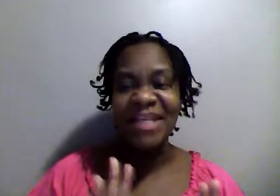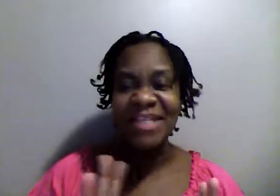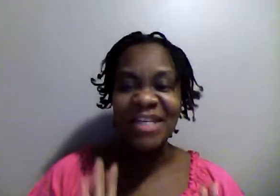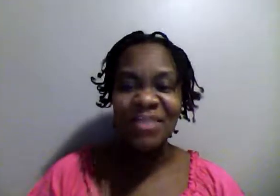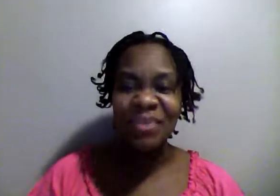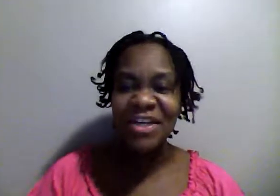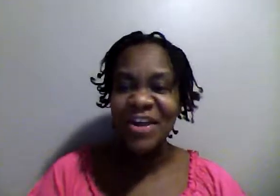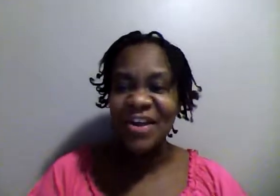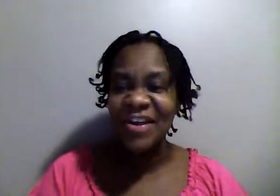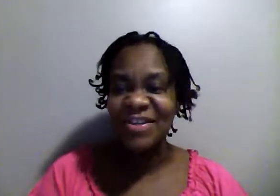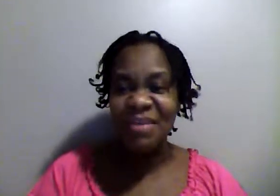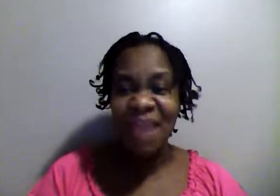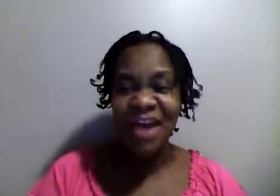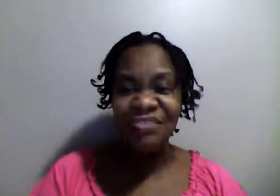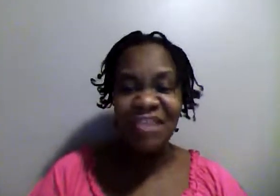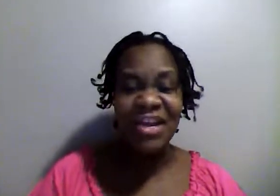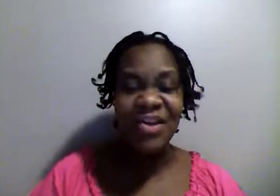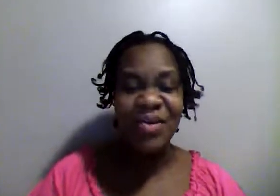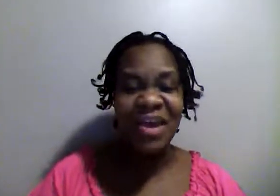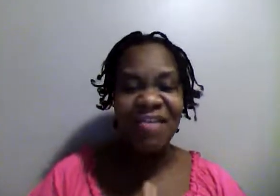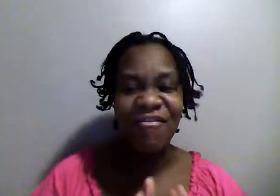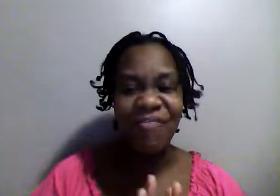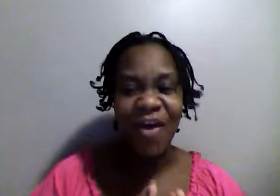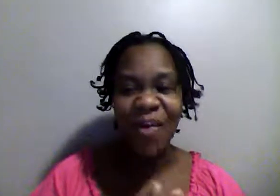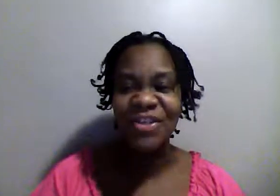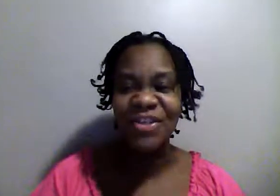seeds pretty early. So I'm actually looking forward to it.